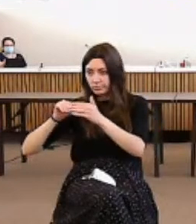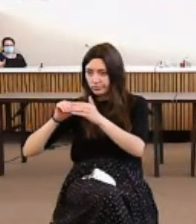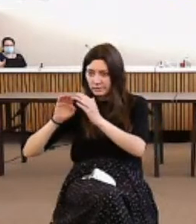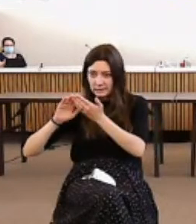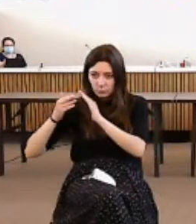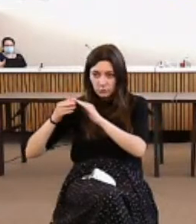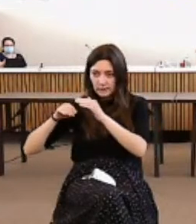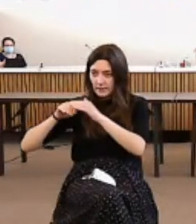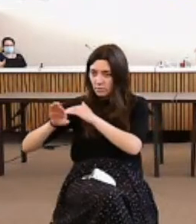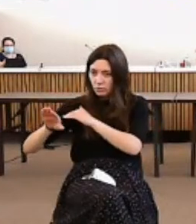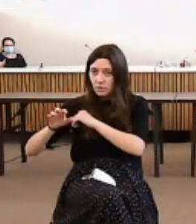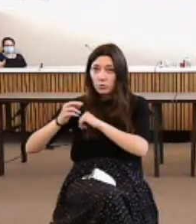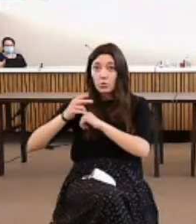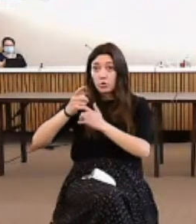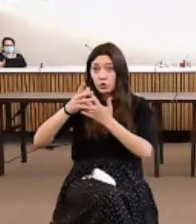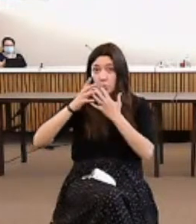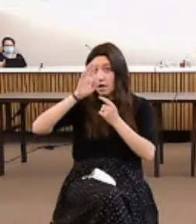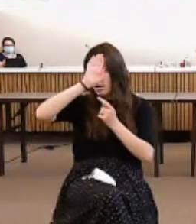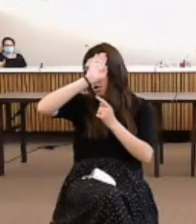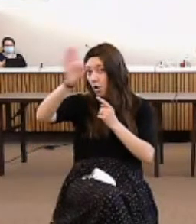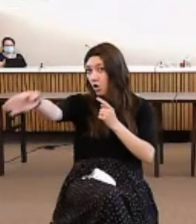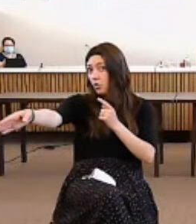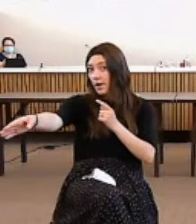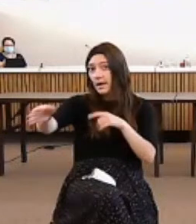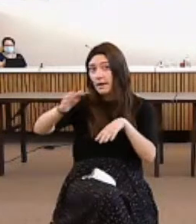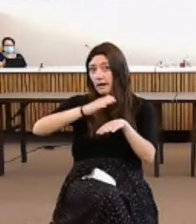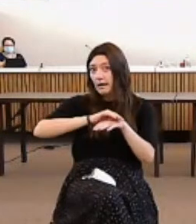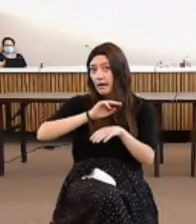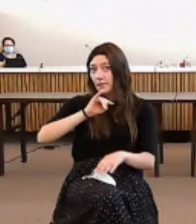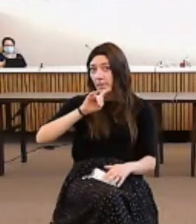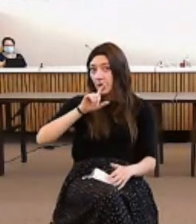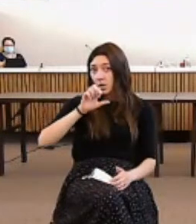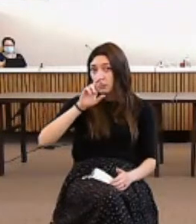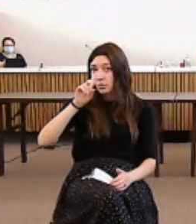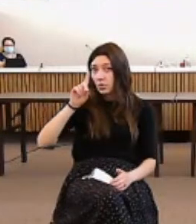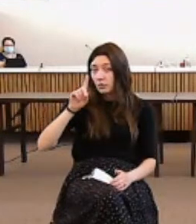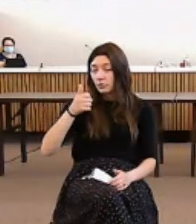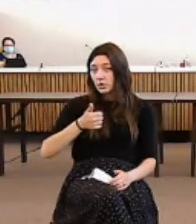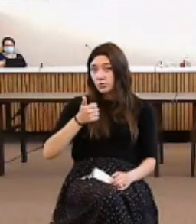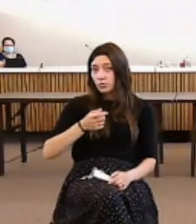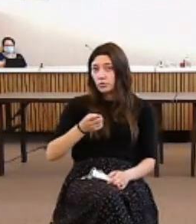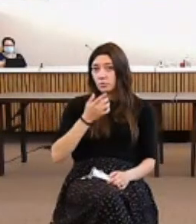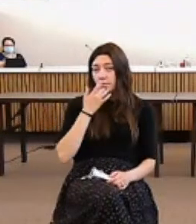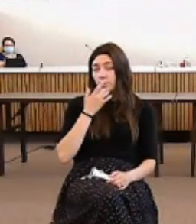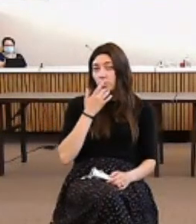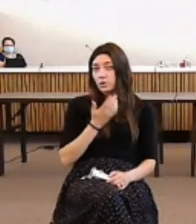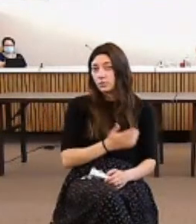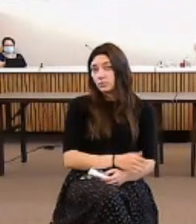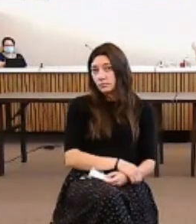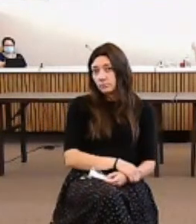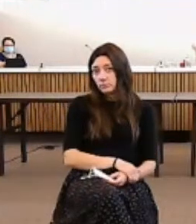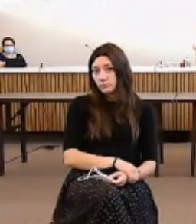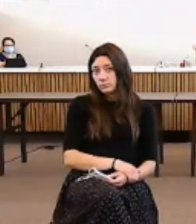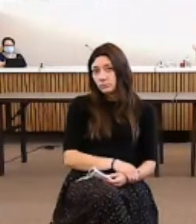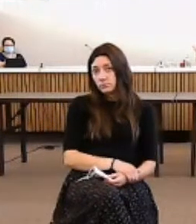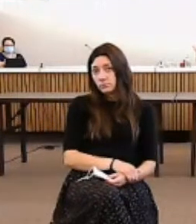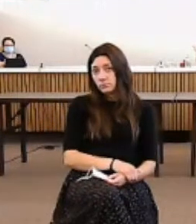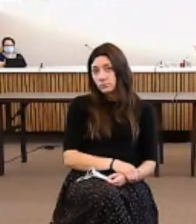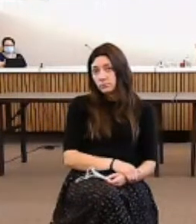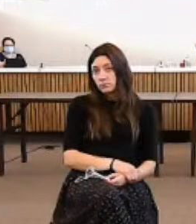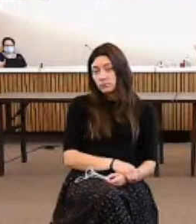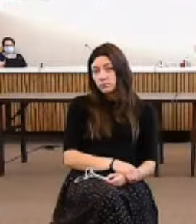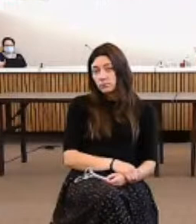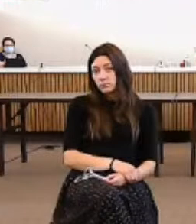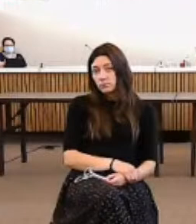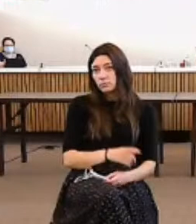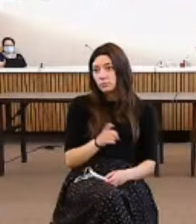you interested in it going all the way down or, you know, down Middle Road, or is this to connect to the path so that folks who live there can walk? You're building